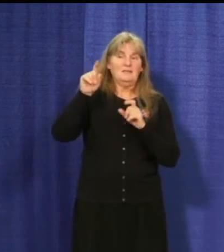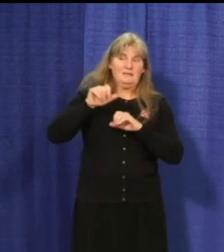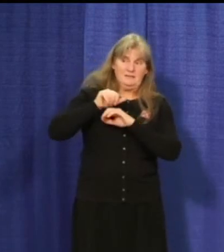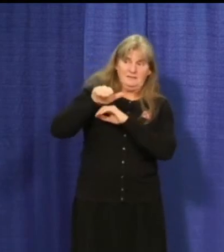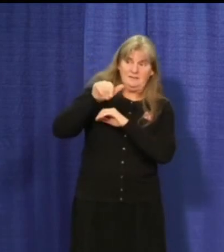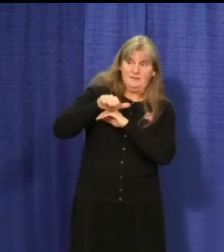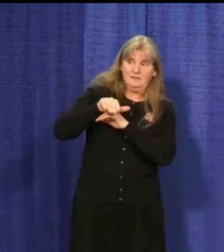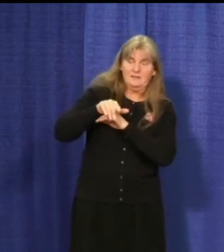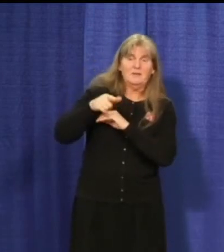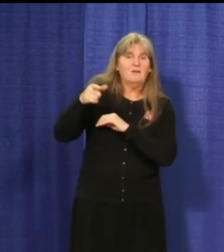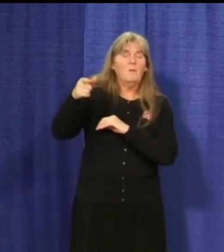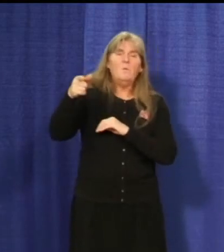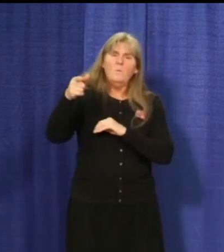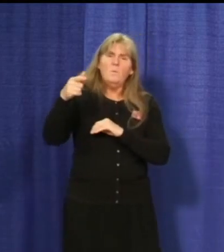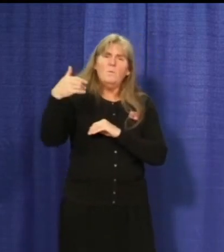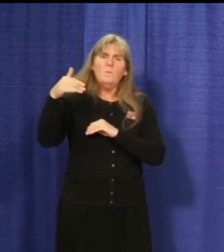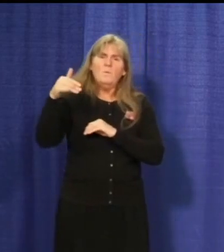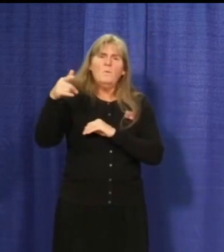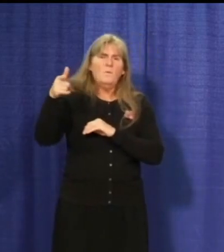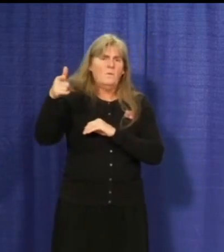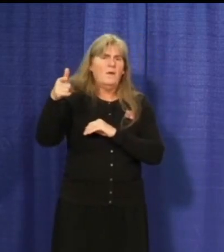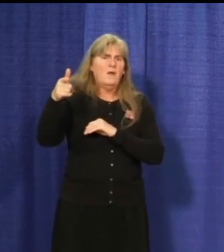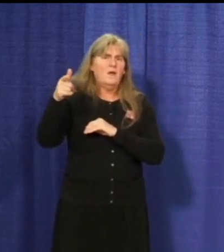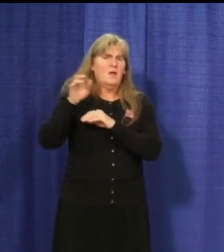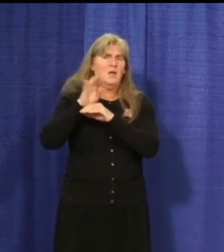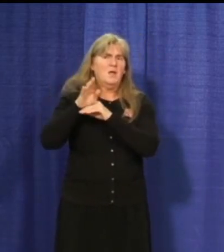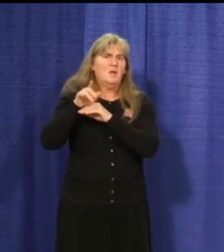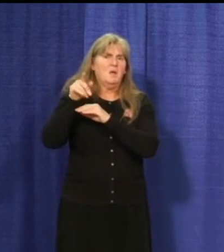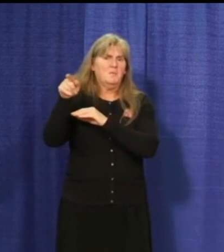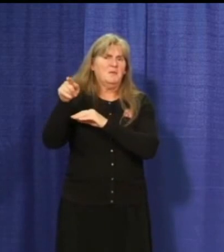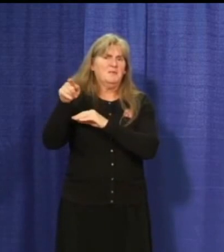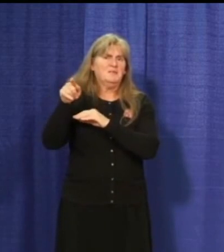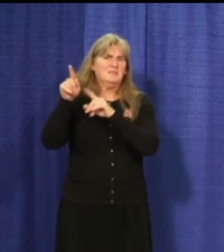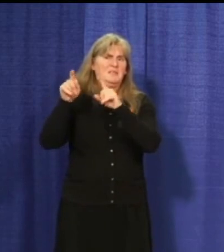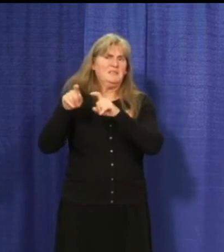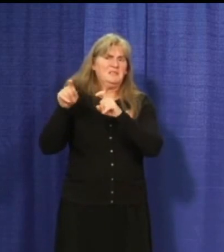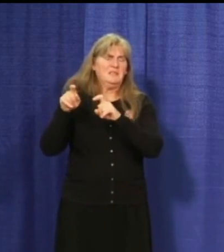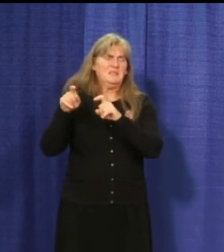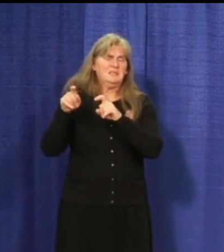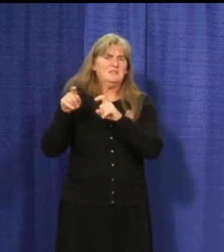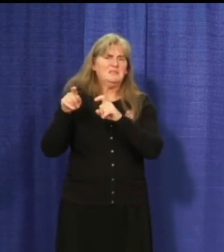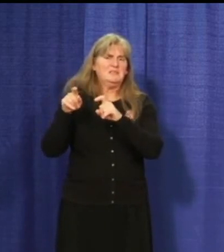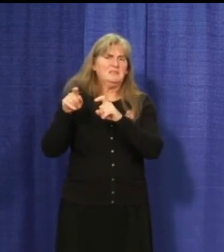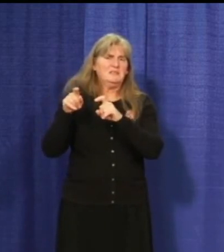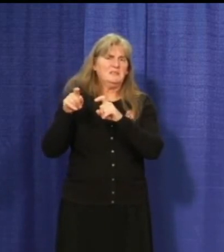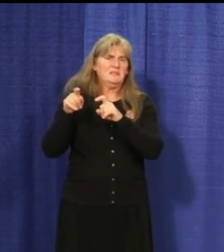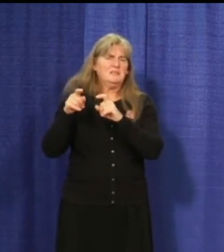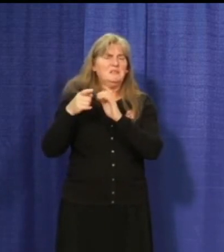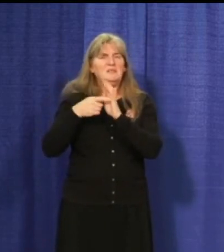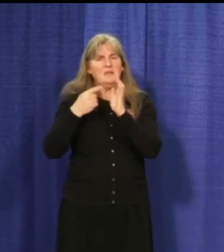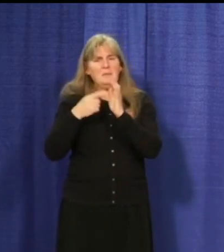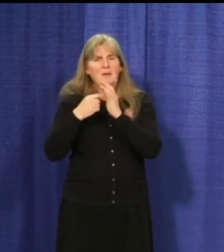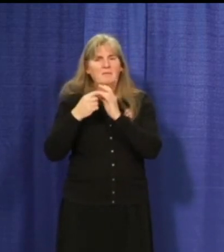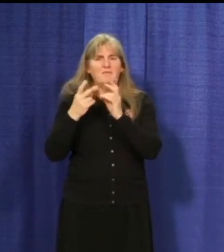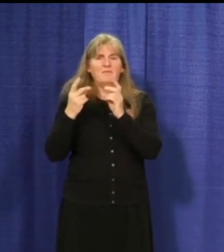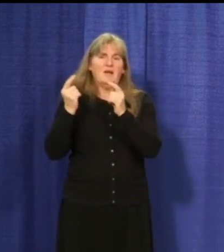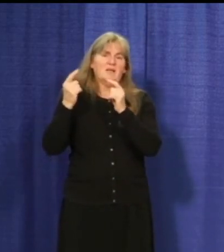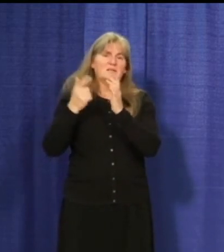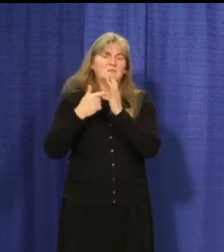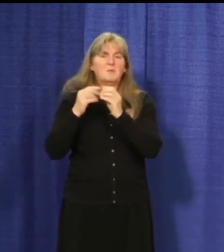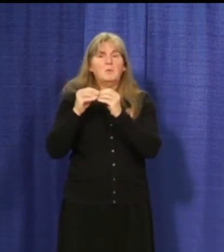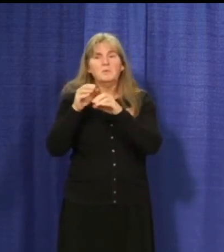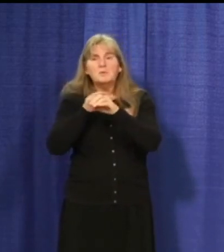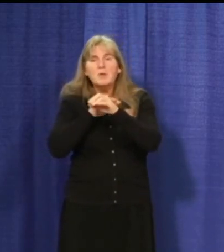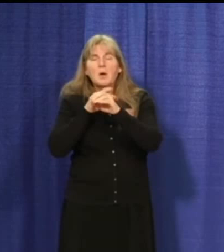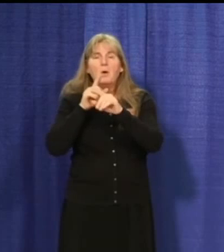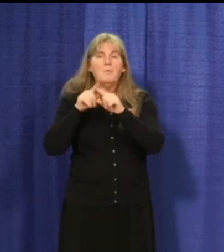BC, and they have had, they certainly have, they have faced some hitches in testing turnaround in BC, but once at the